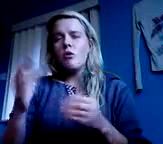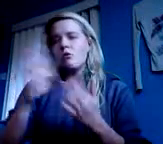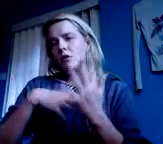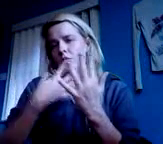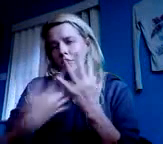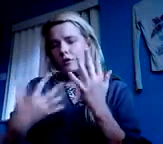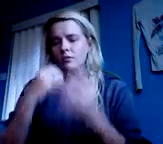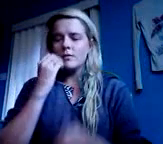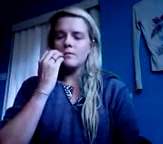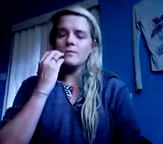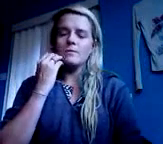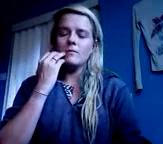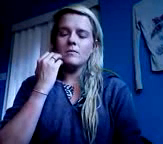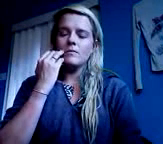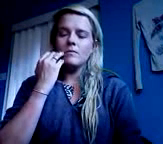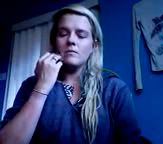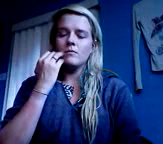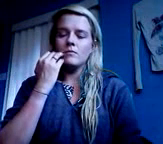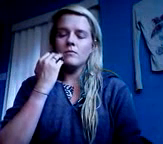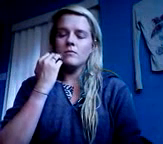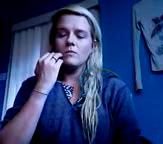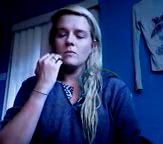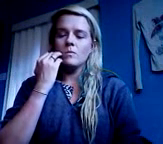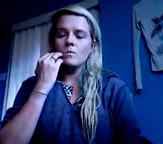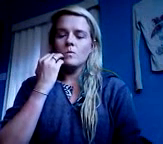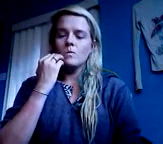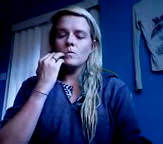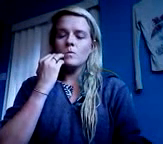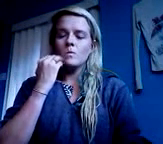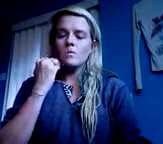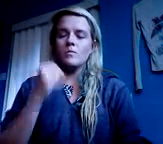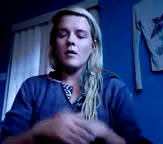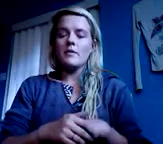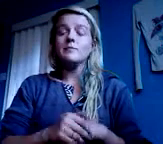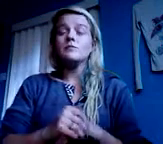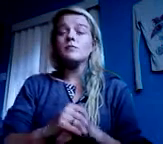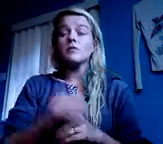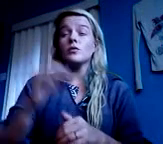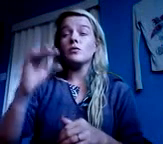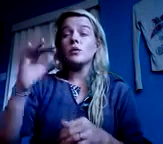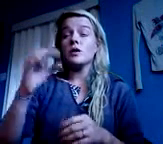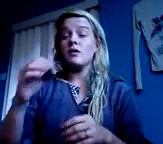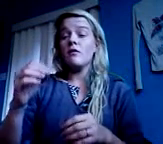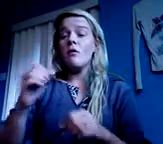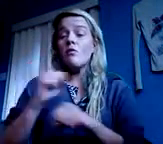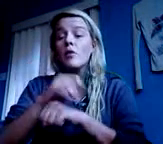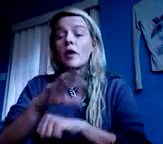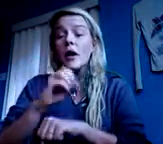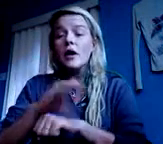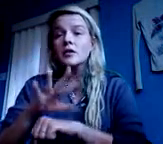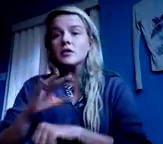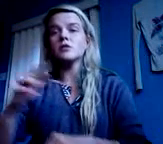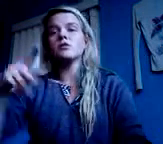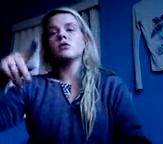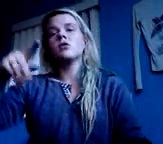products, and we have carbon, hydrogen, and oxygen. So